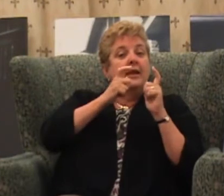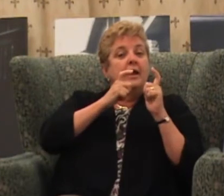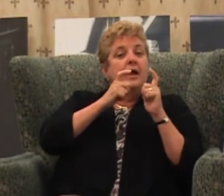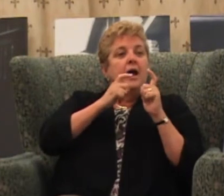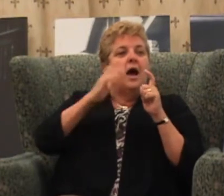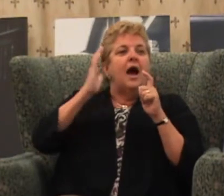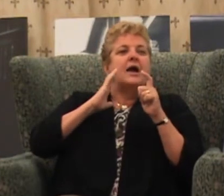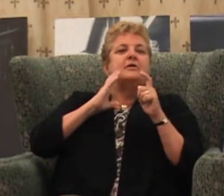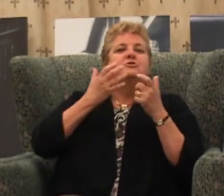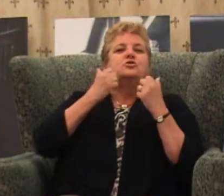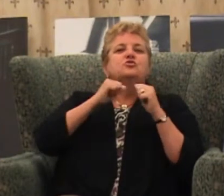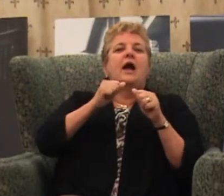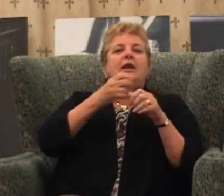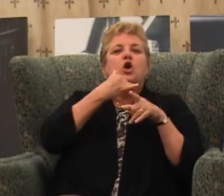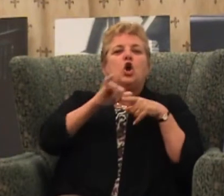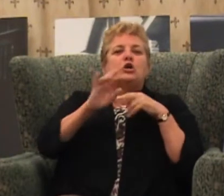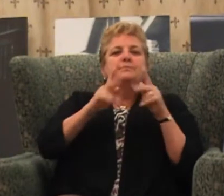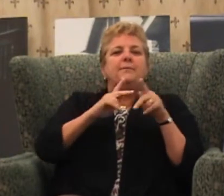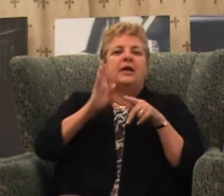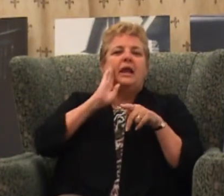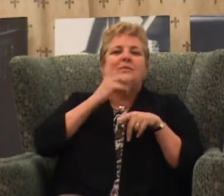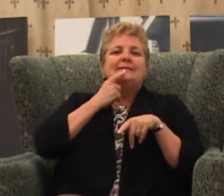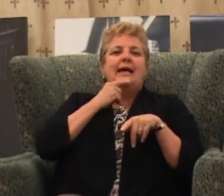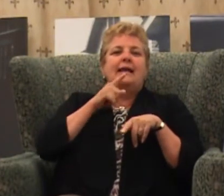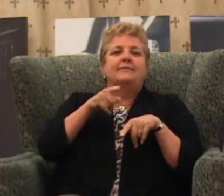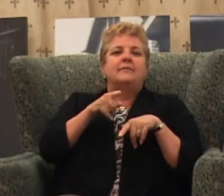curse people out in school, and I would say, "Oh, you motherfucker."